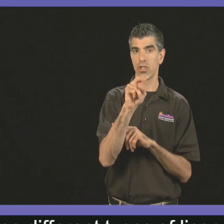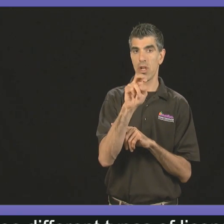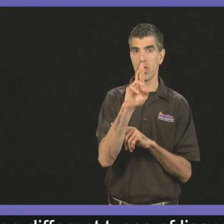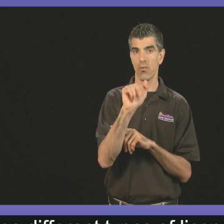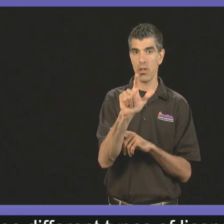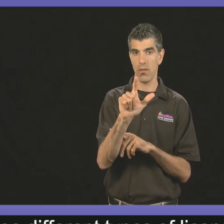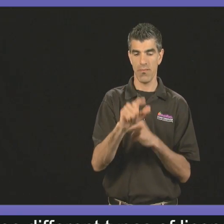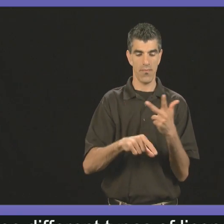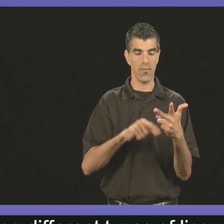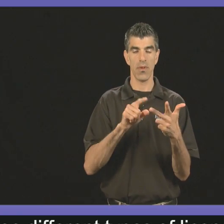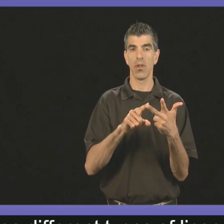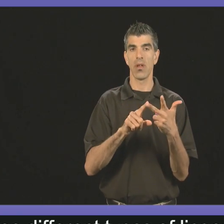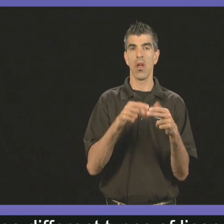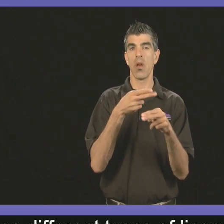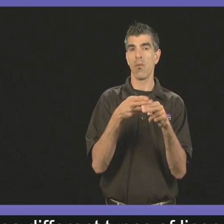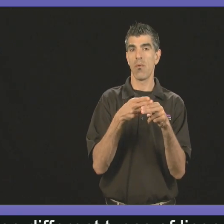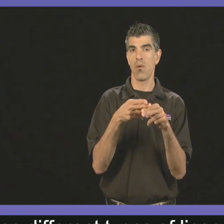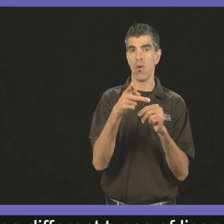general,